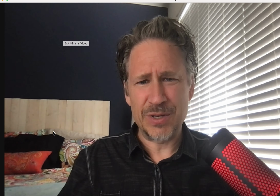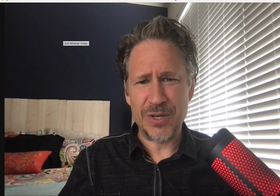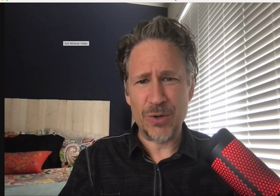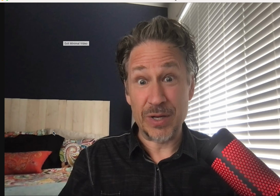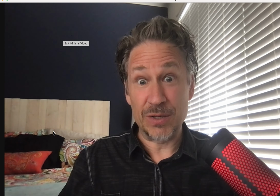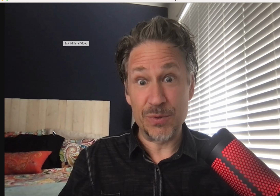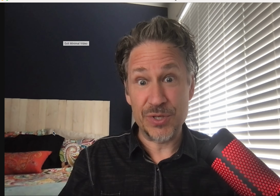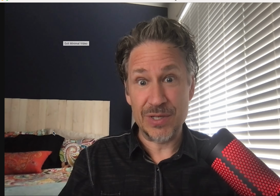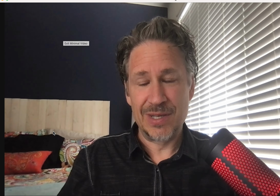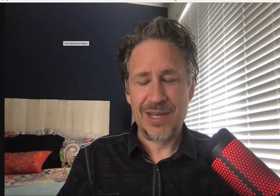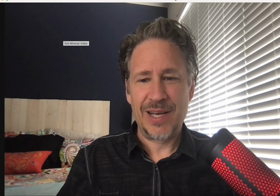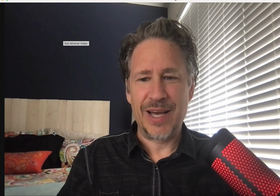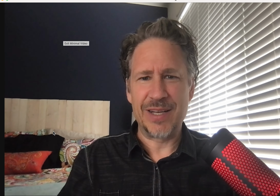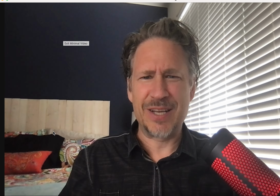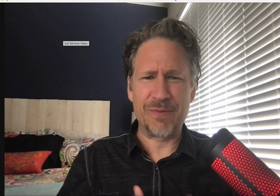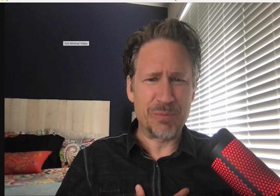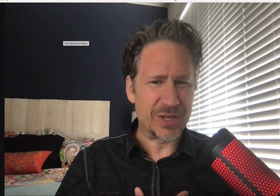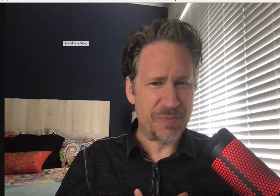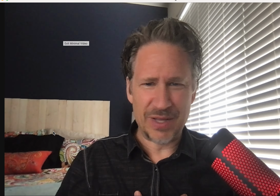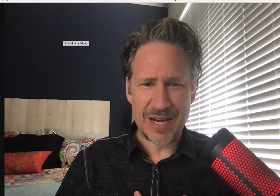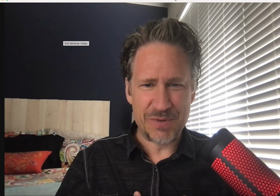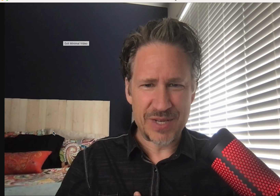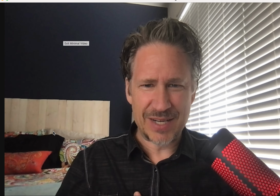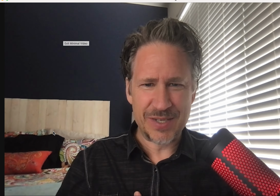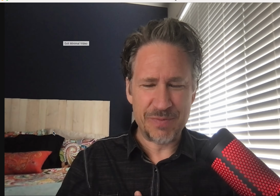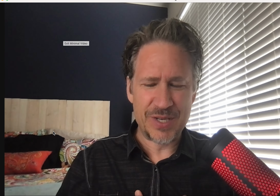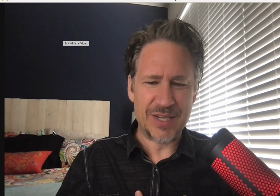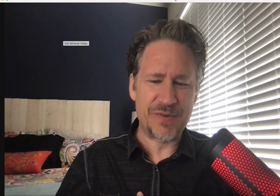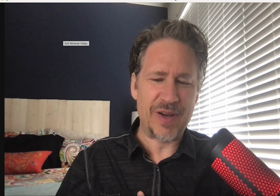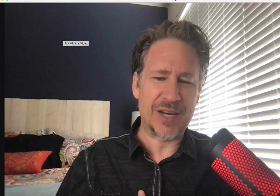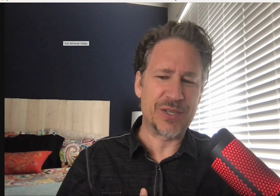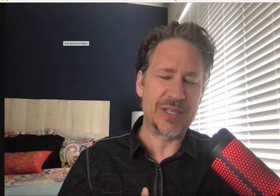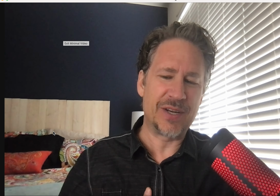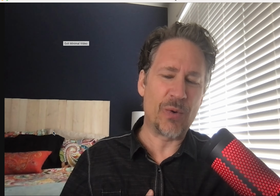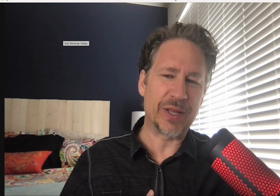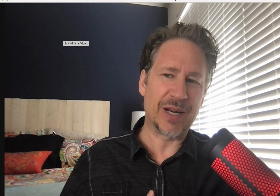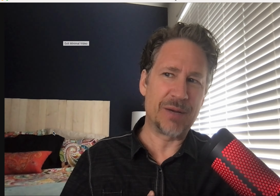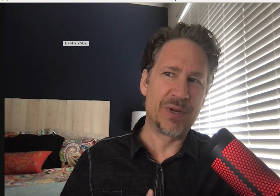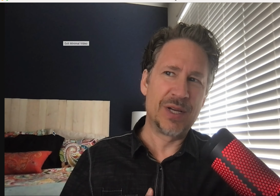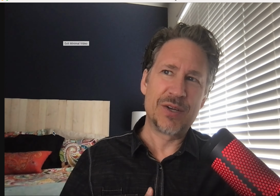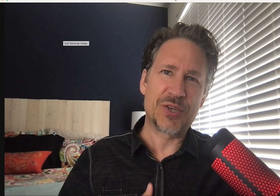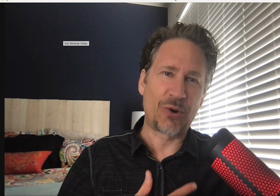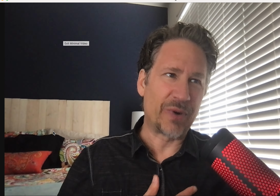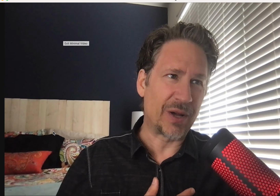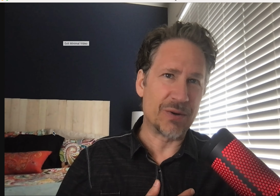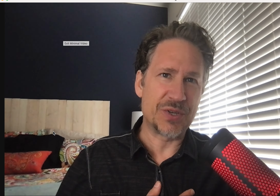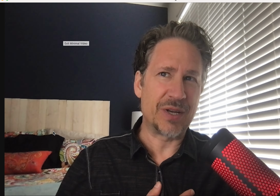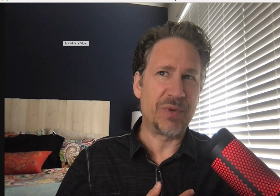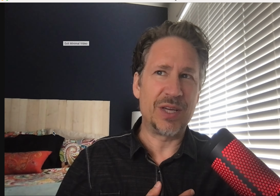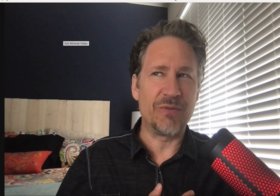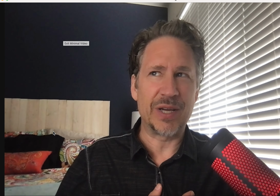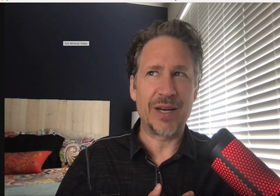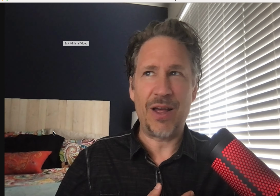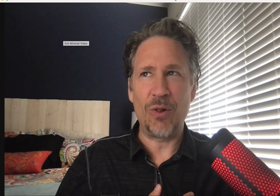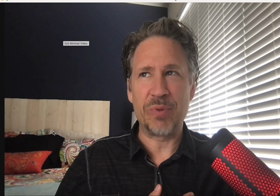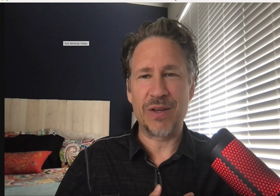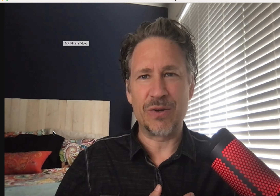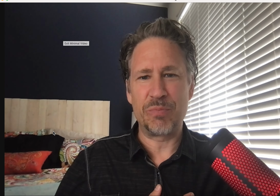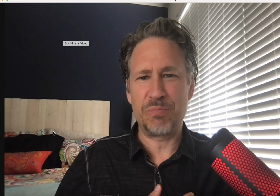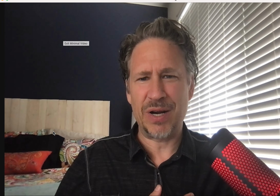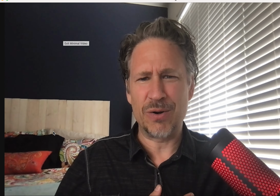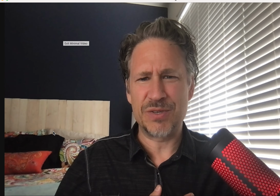included, you know, inclusion. And it definitely brings me a lot of satisfaction knowing that I'm serving others and I'm giving and